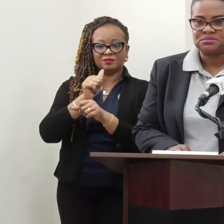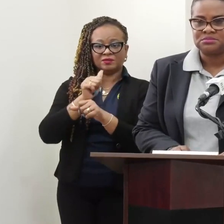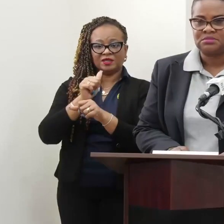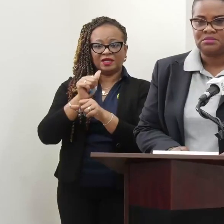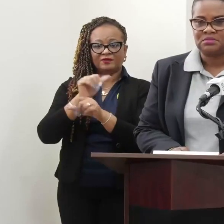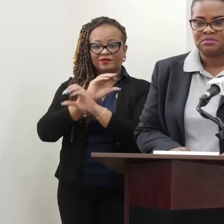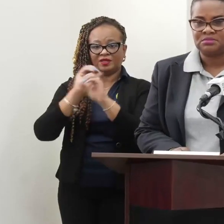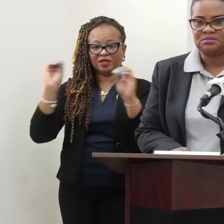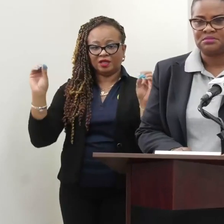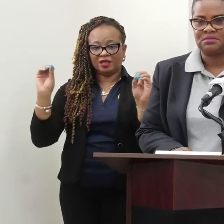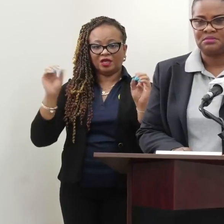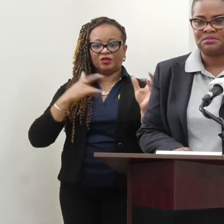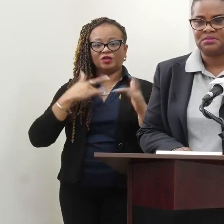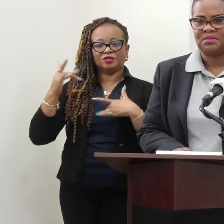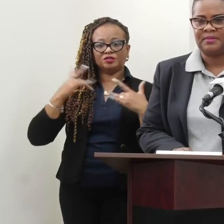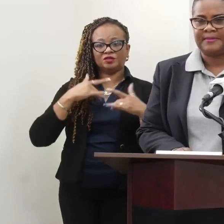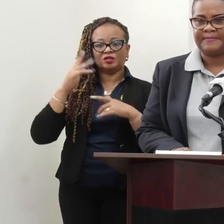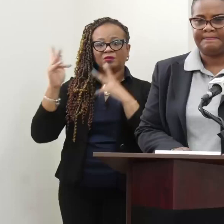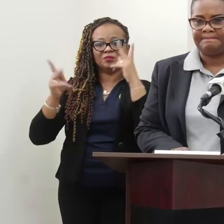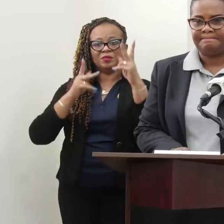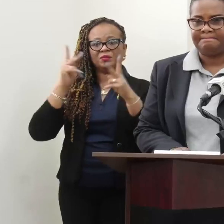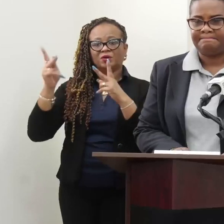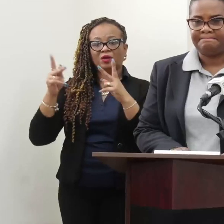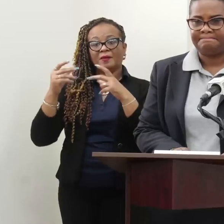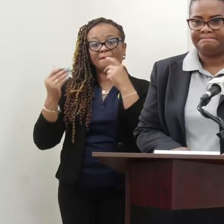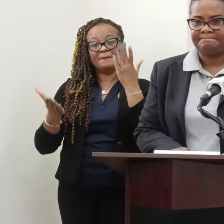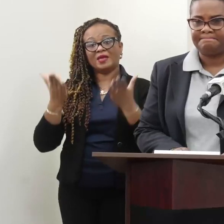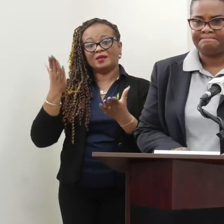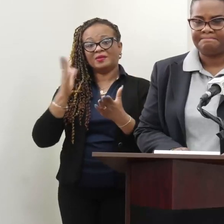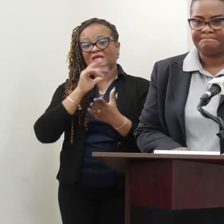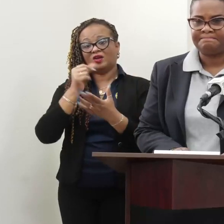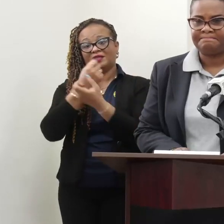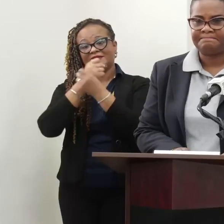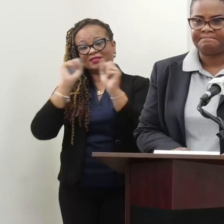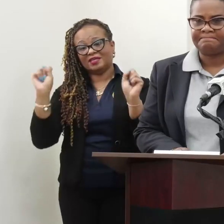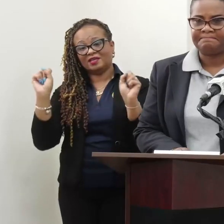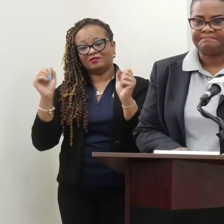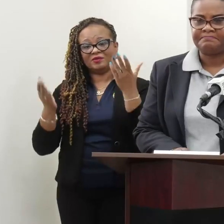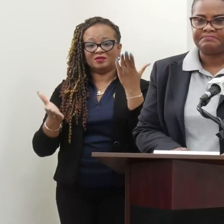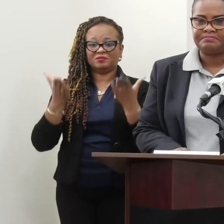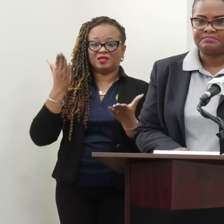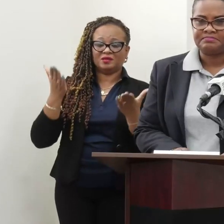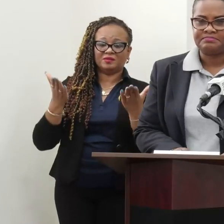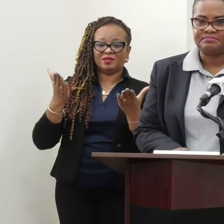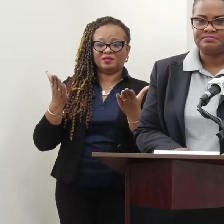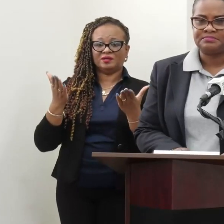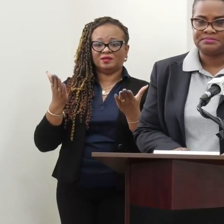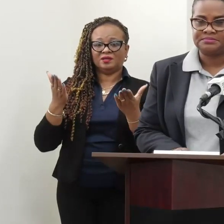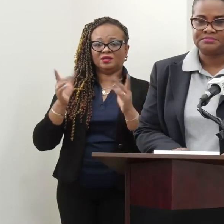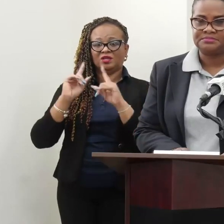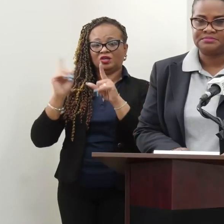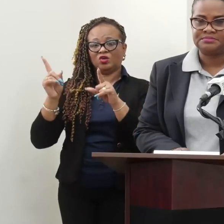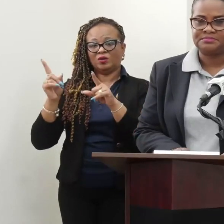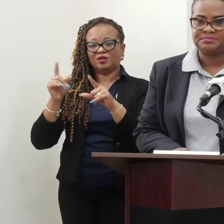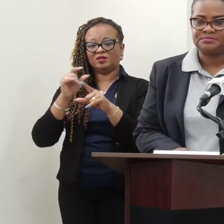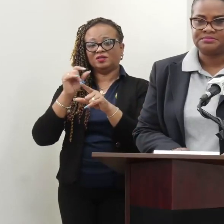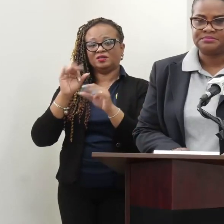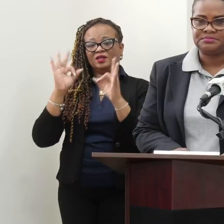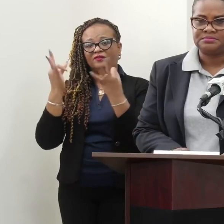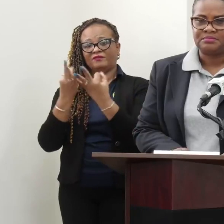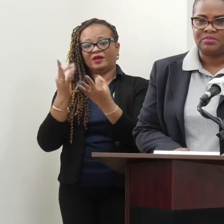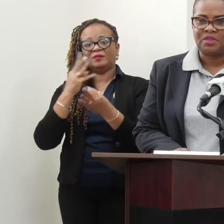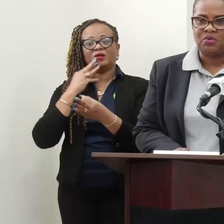at all, are you concerned that people may be unsafe because they may be just going to their relatives'